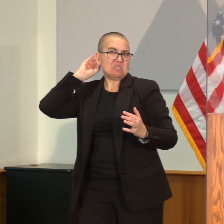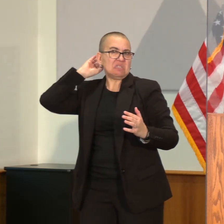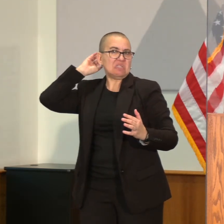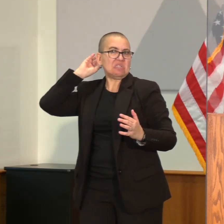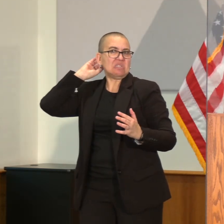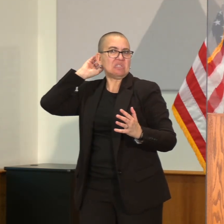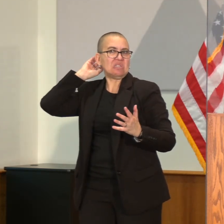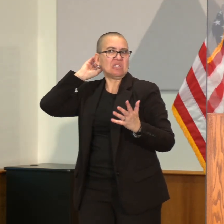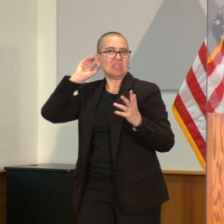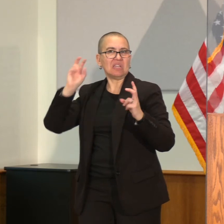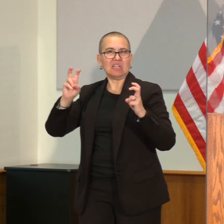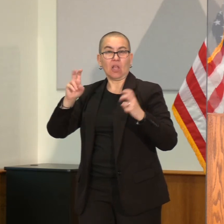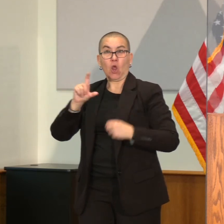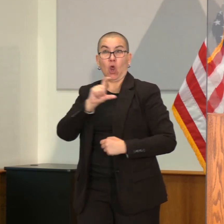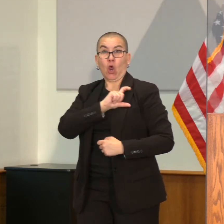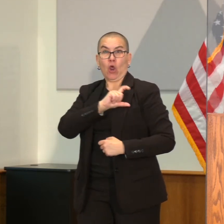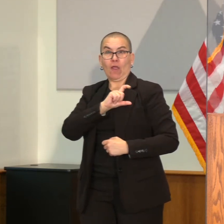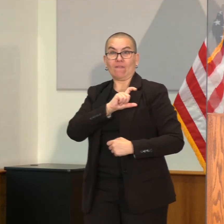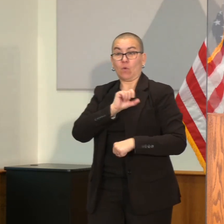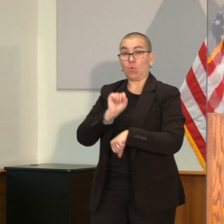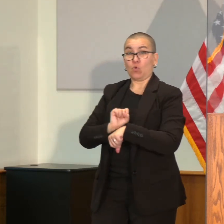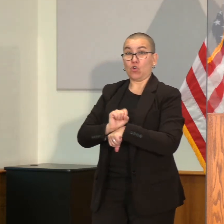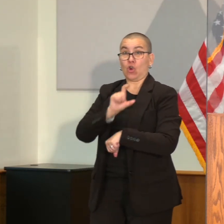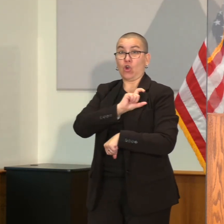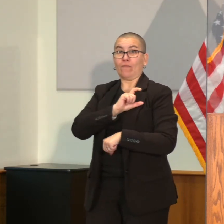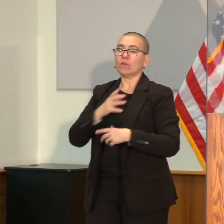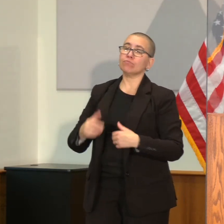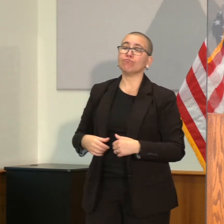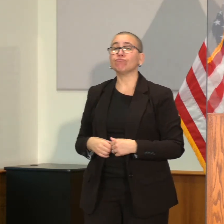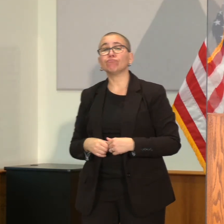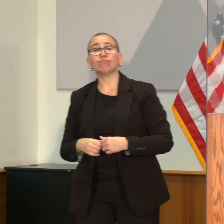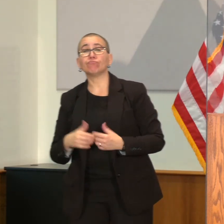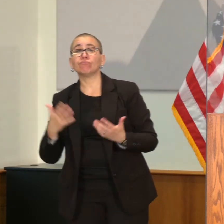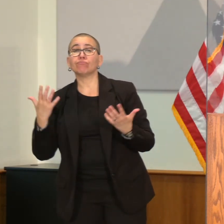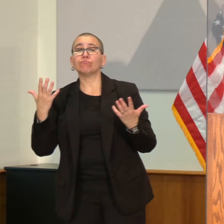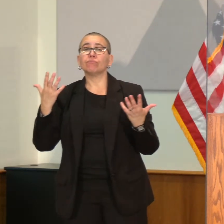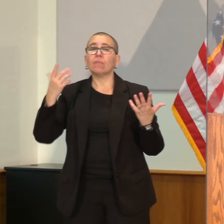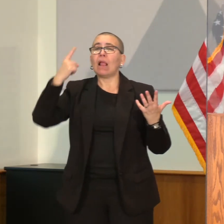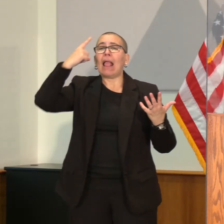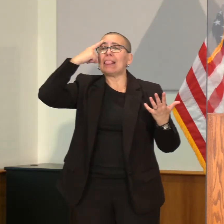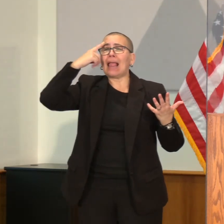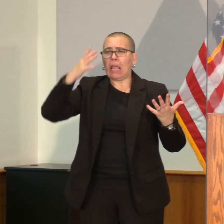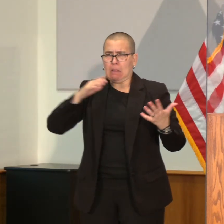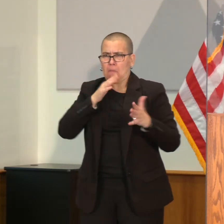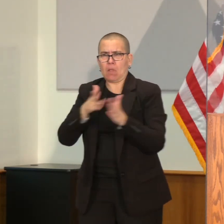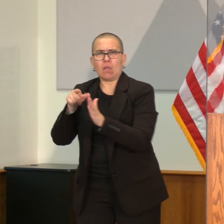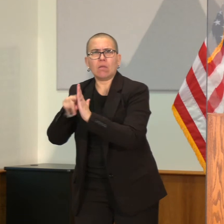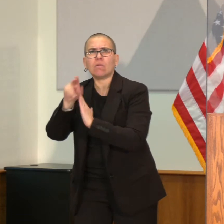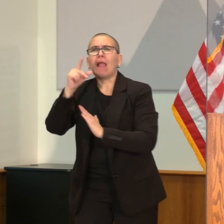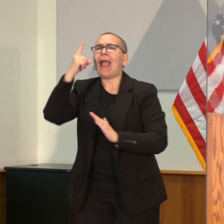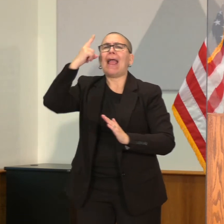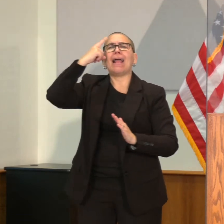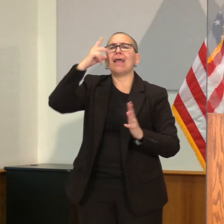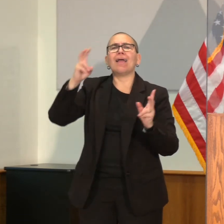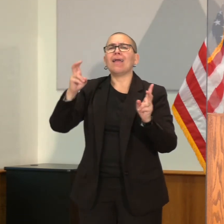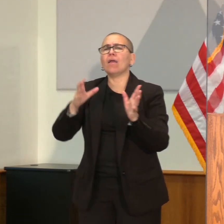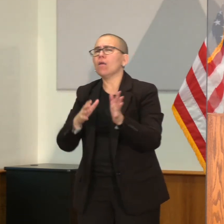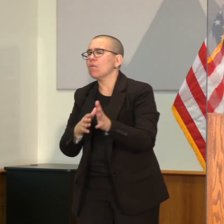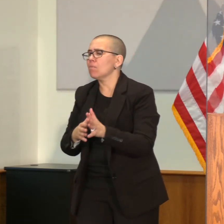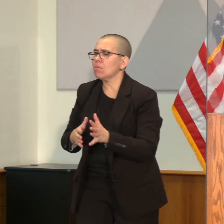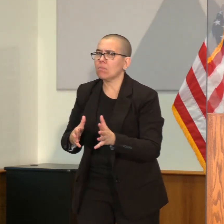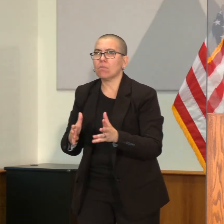wanting or expecting to happen. I don't know all the details about